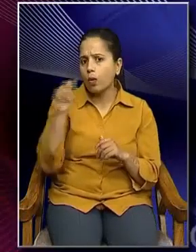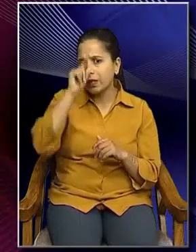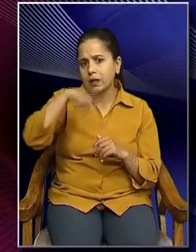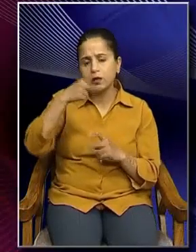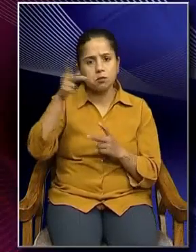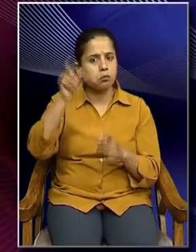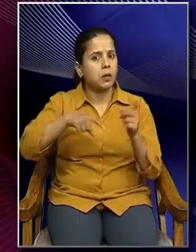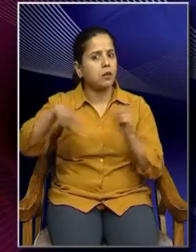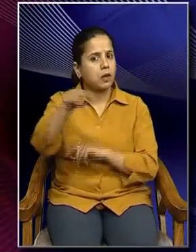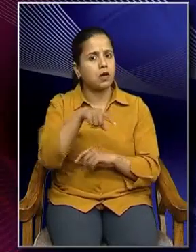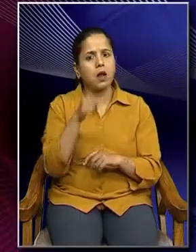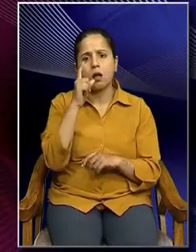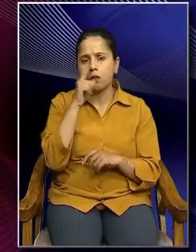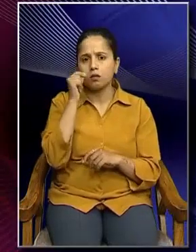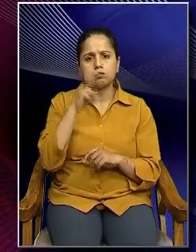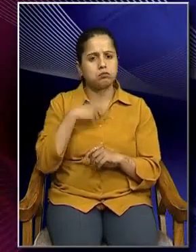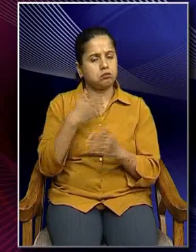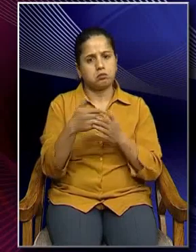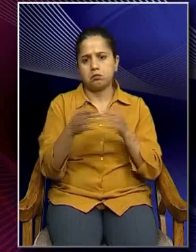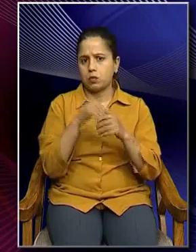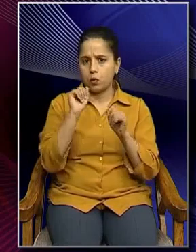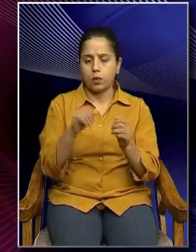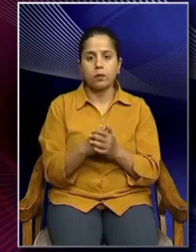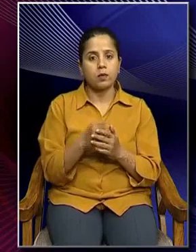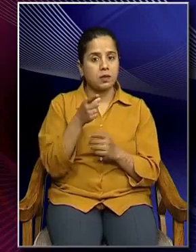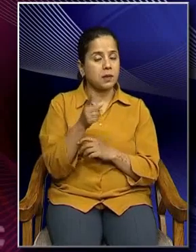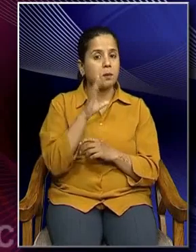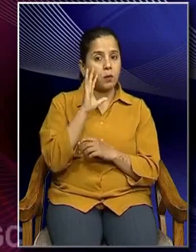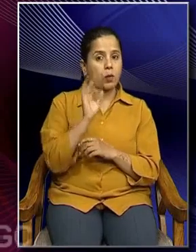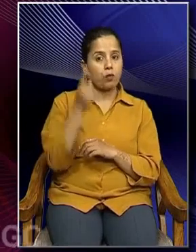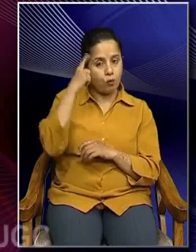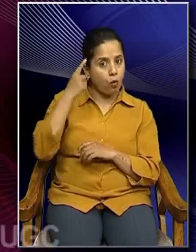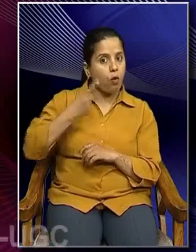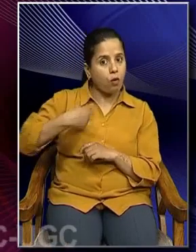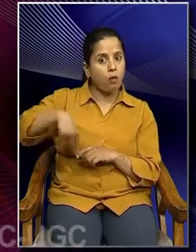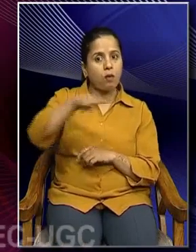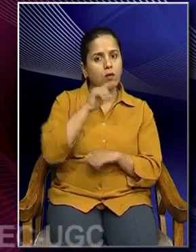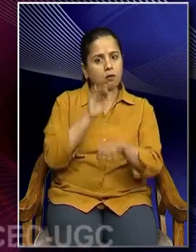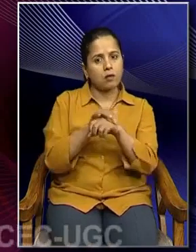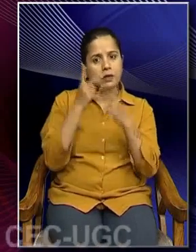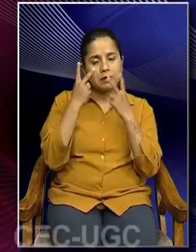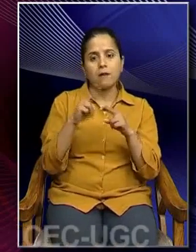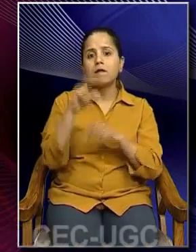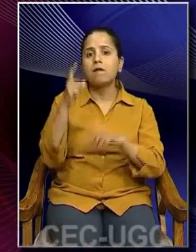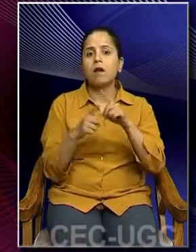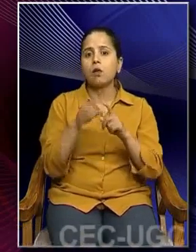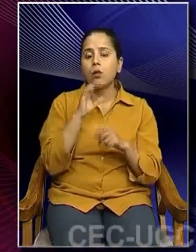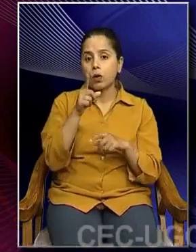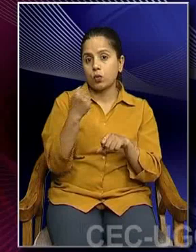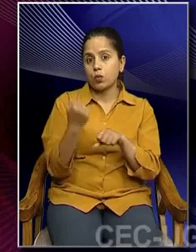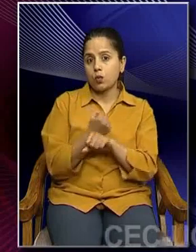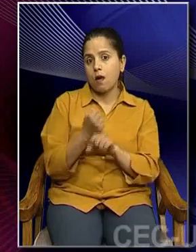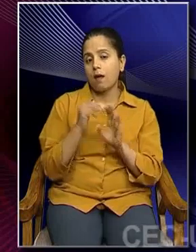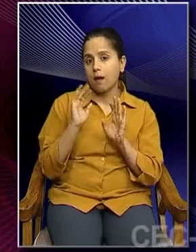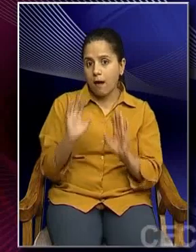irrespective of their gender identities. And so it is important for us to recognize this fact that if we work